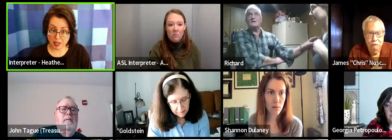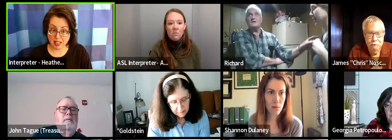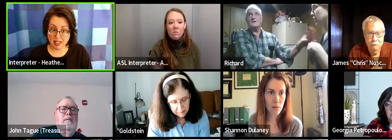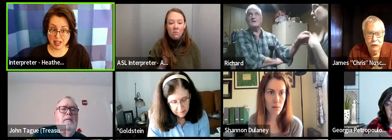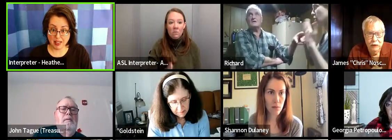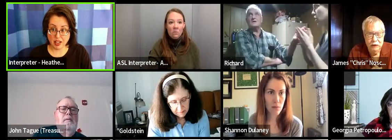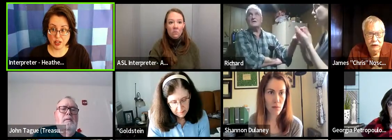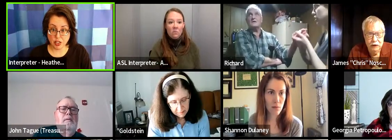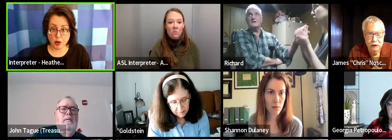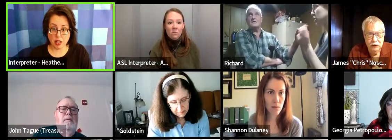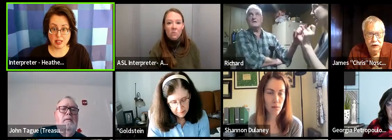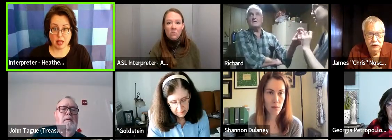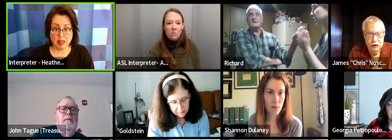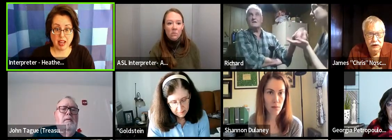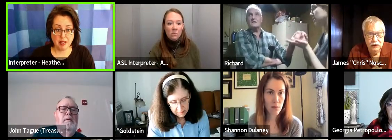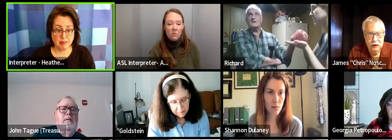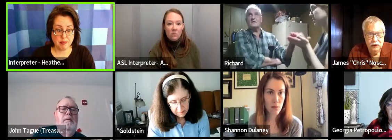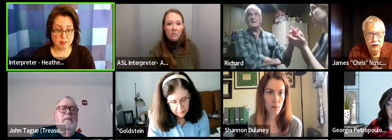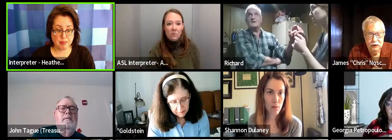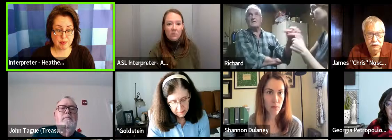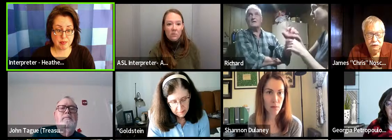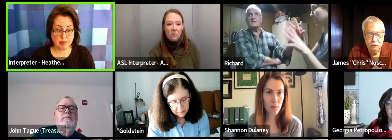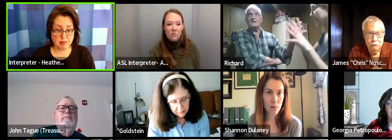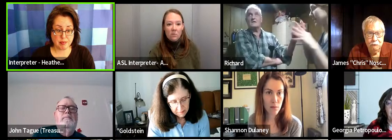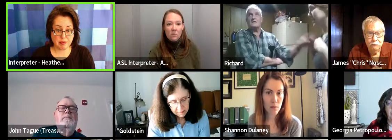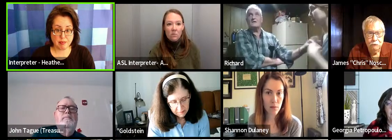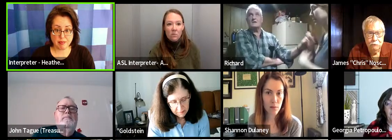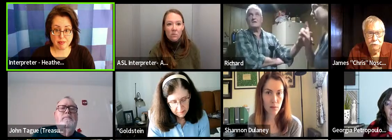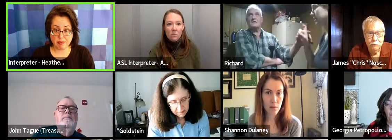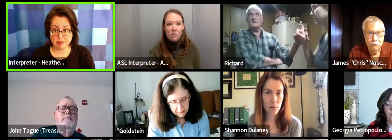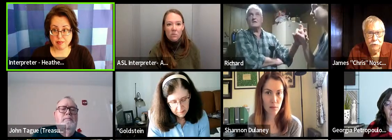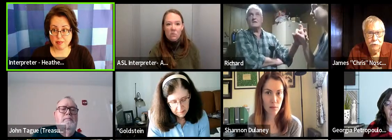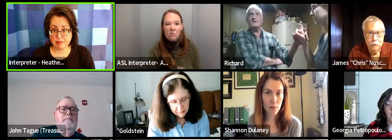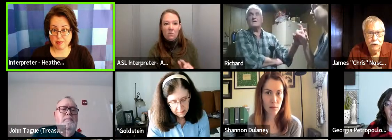that were written in there? Do you all accept that?